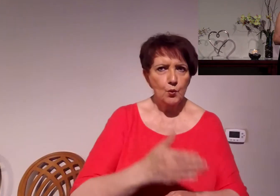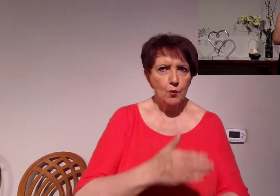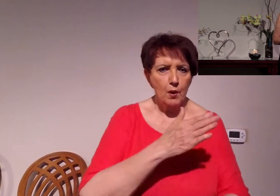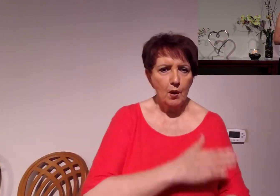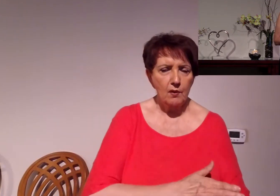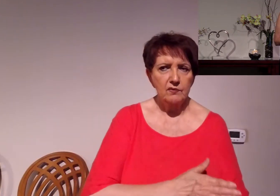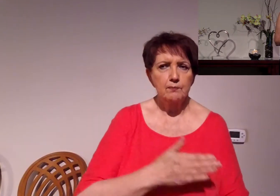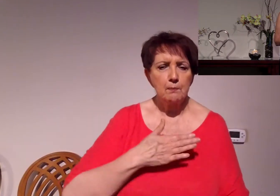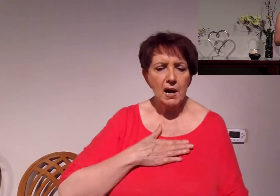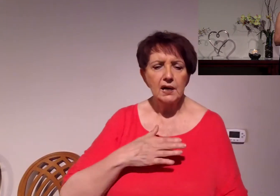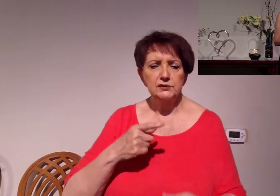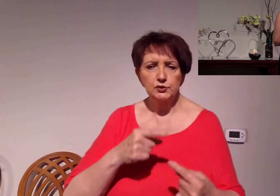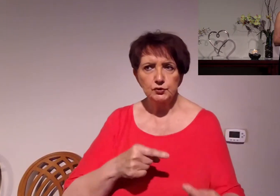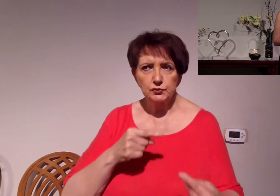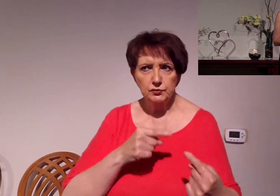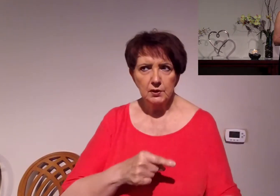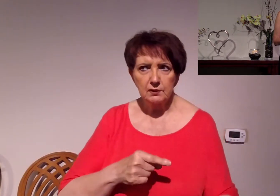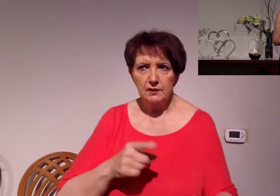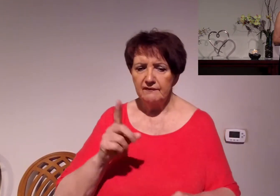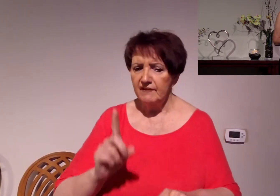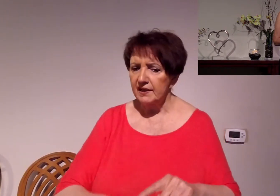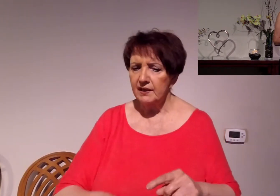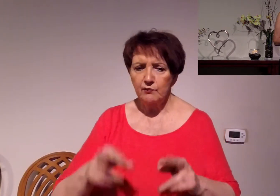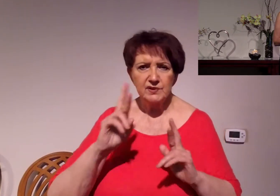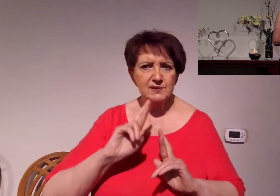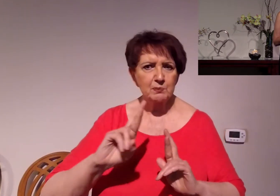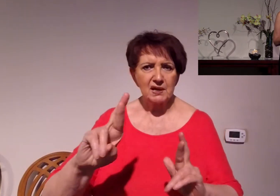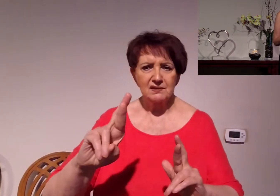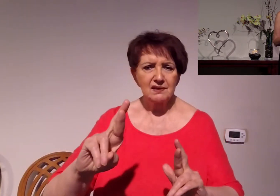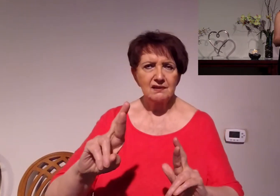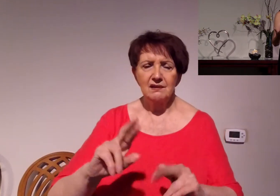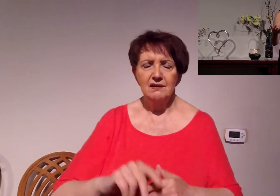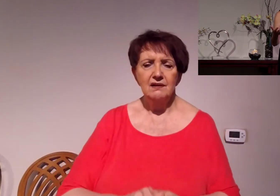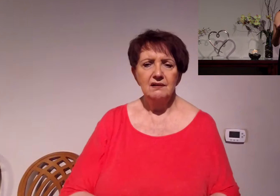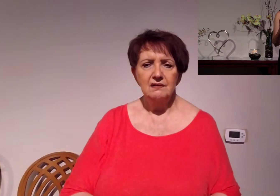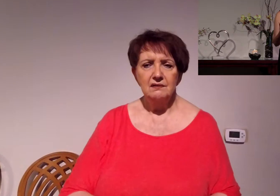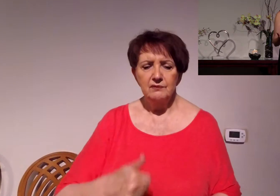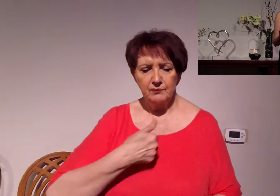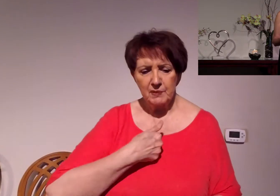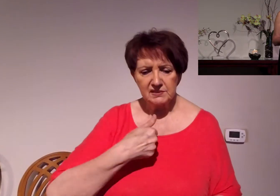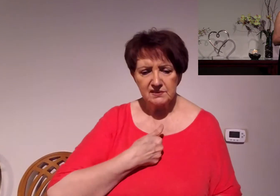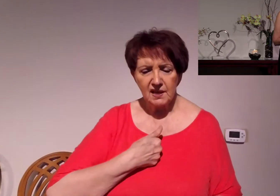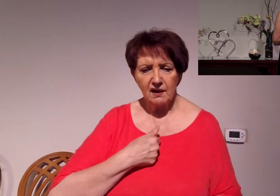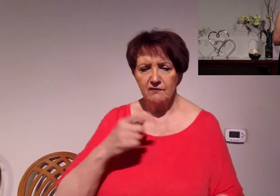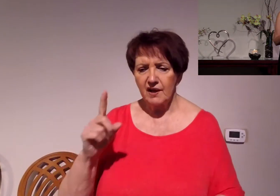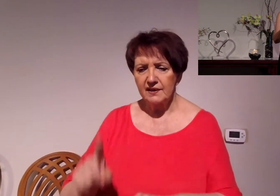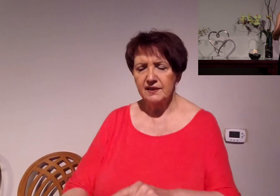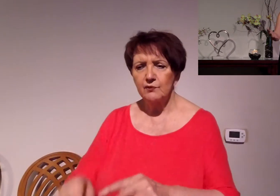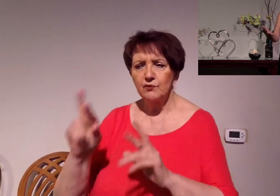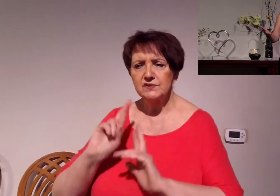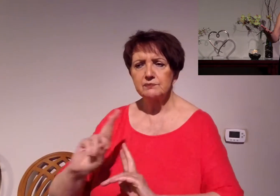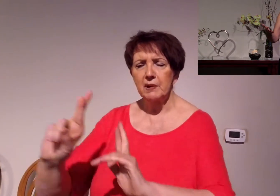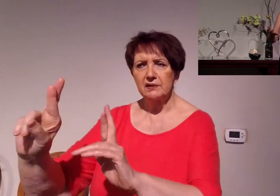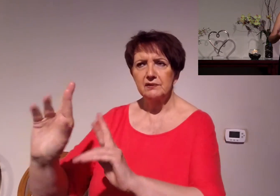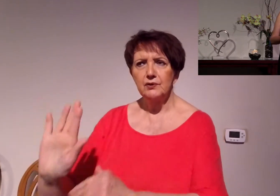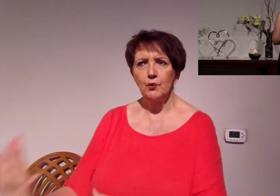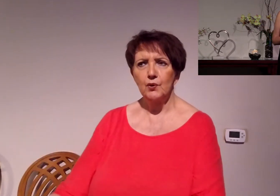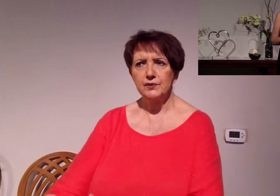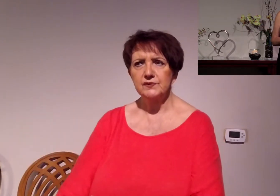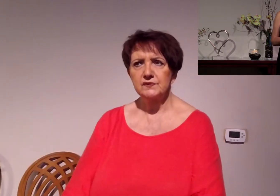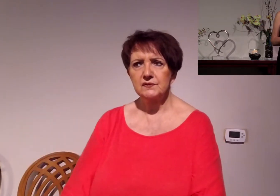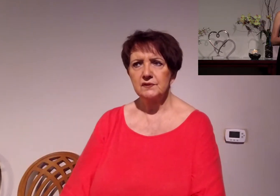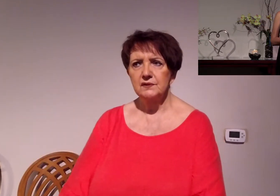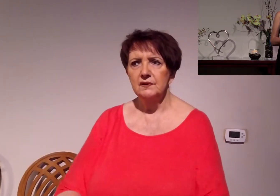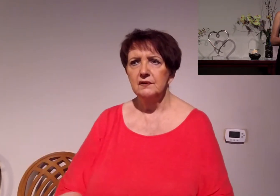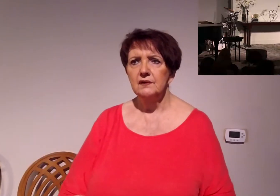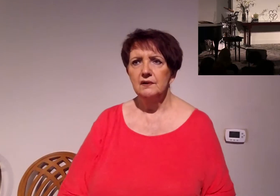own struggle, my own need to say what's going on or to